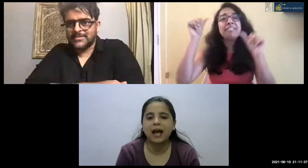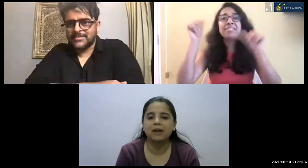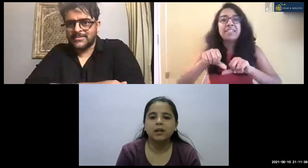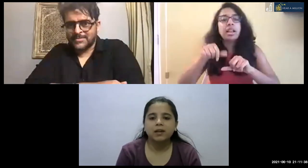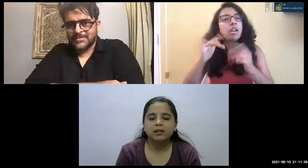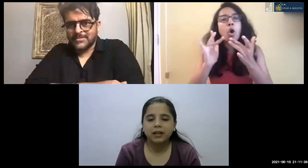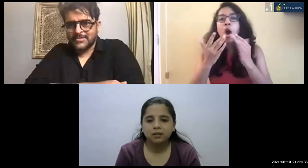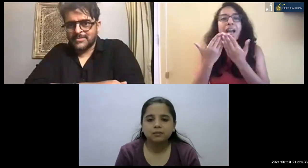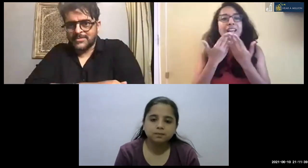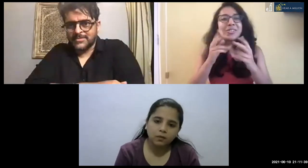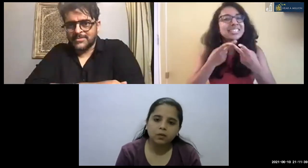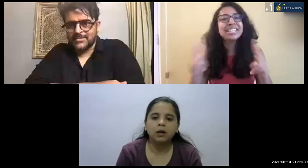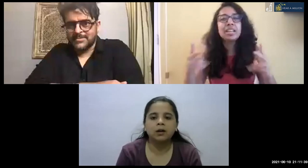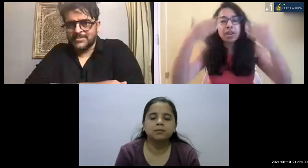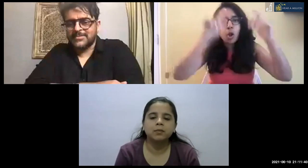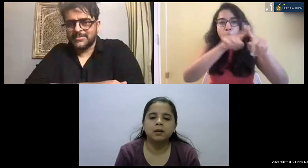then we have the